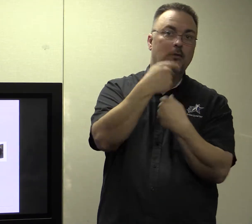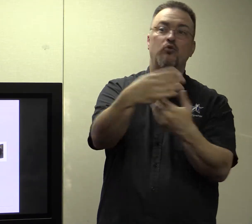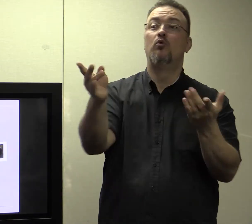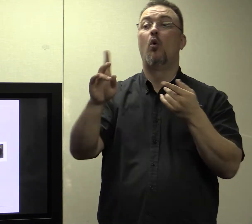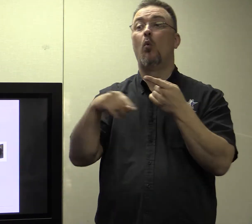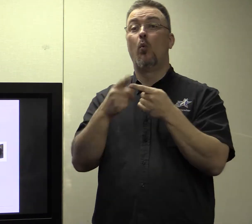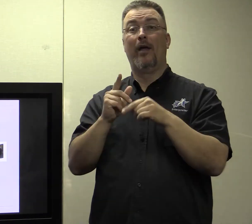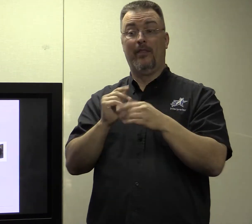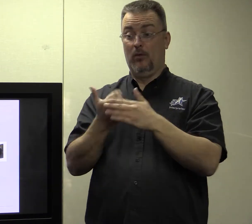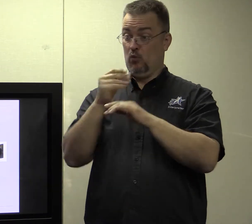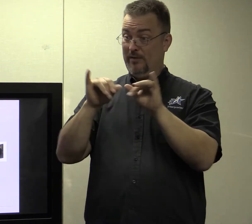installed.